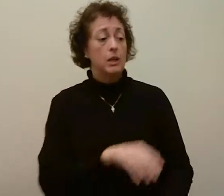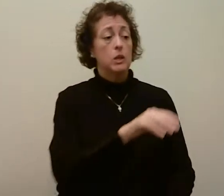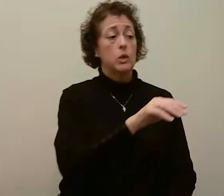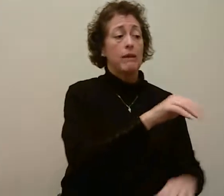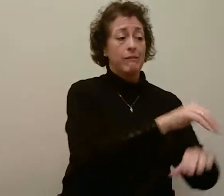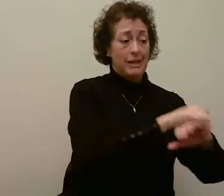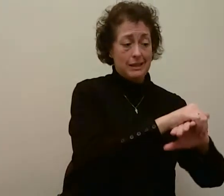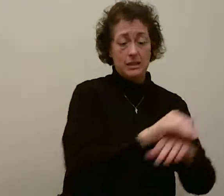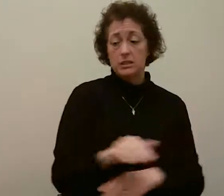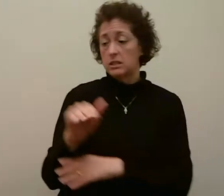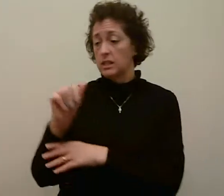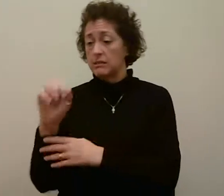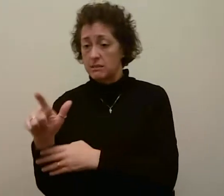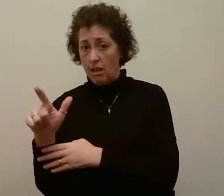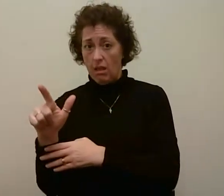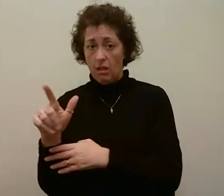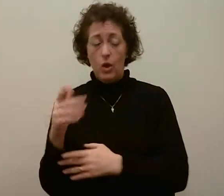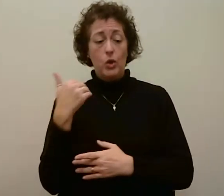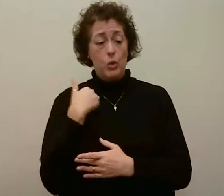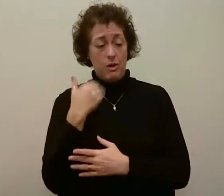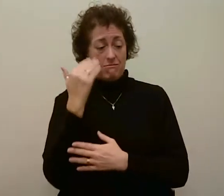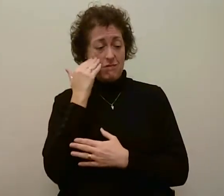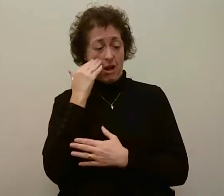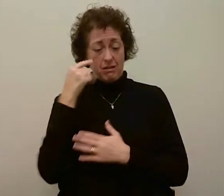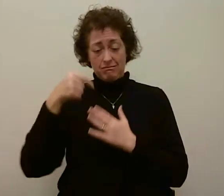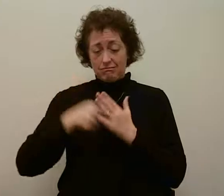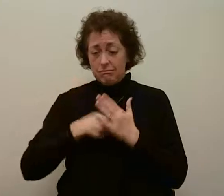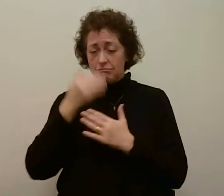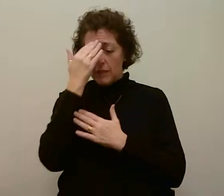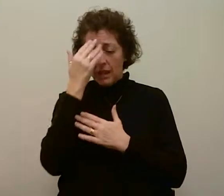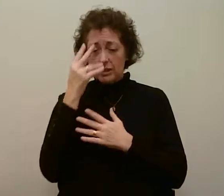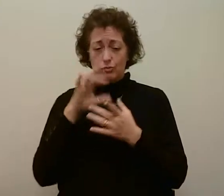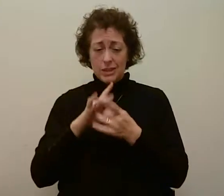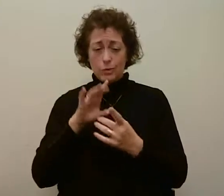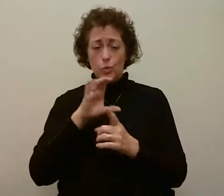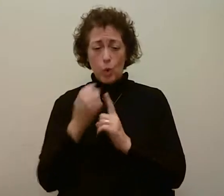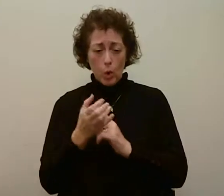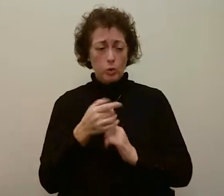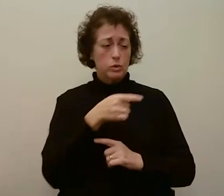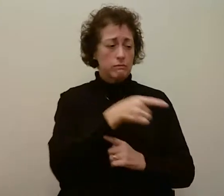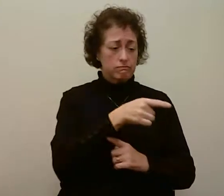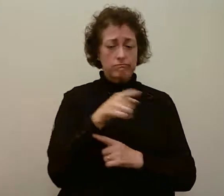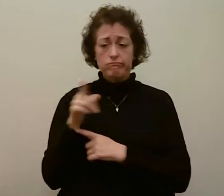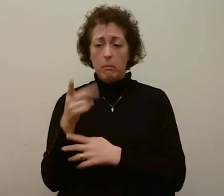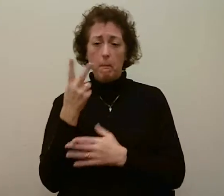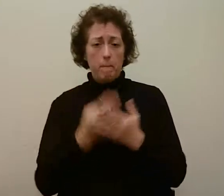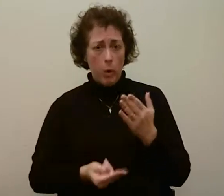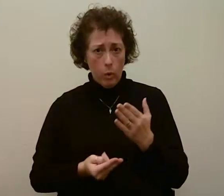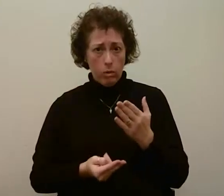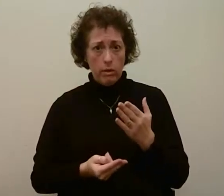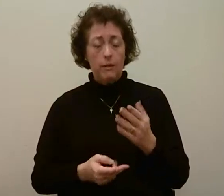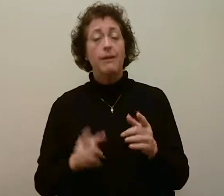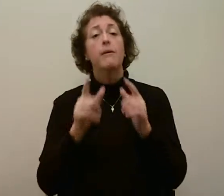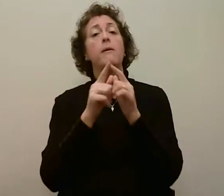have a deep knowledge of the culture of each language. Language reflects culture, and a true understanding of a